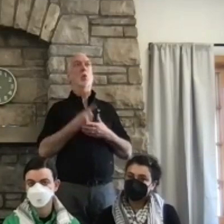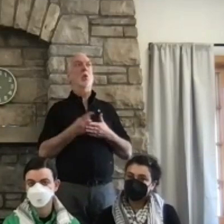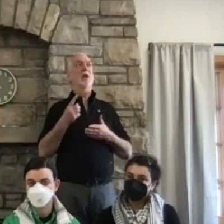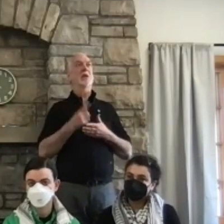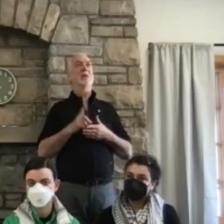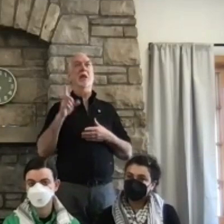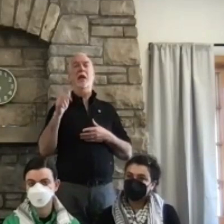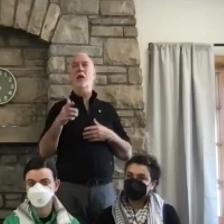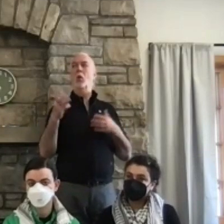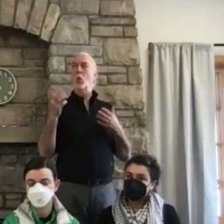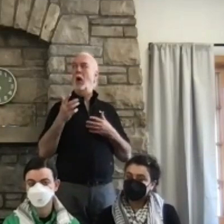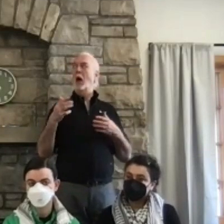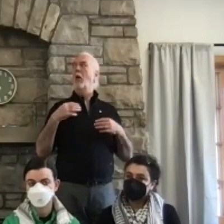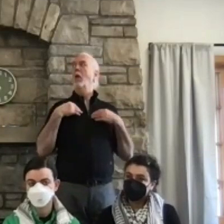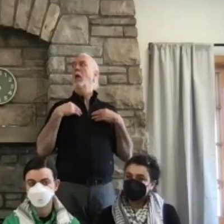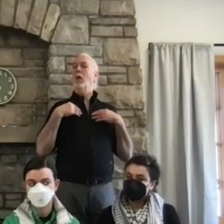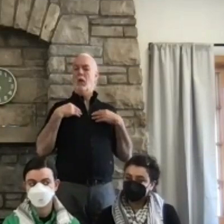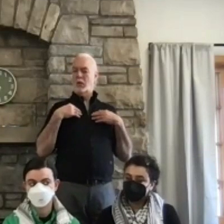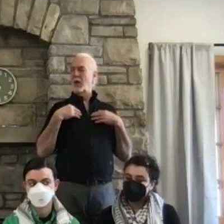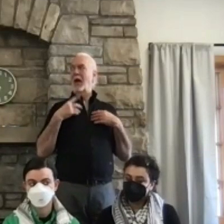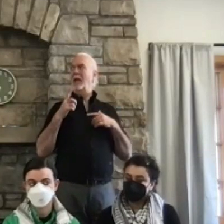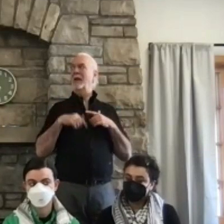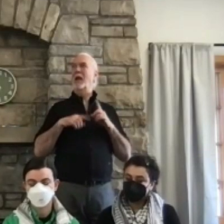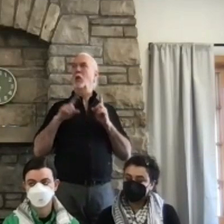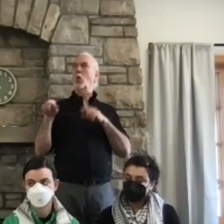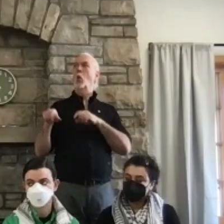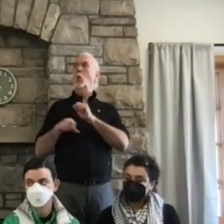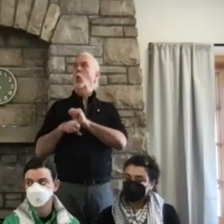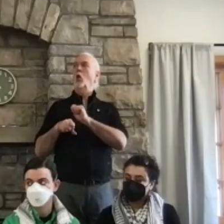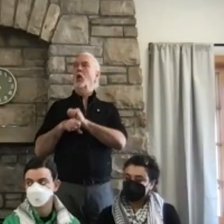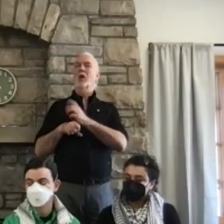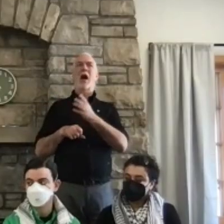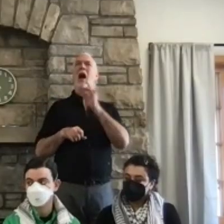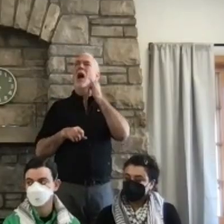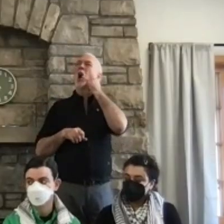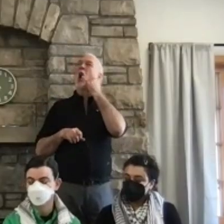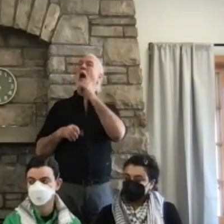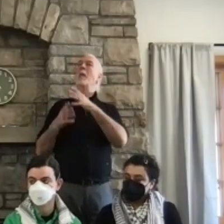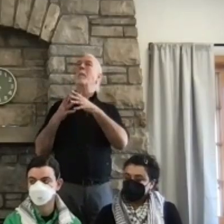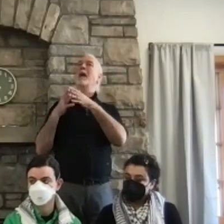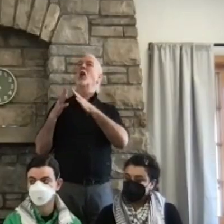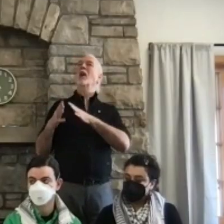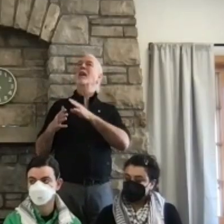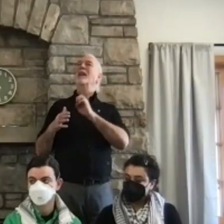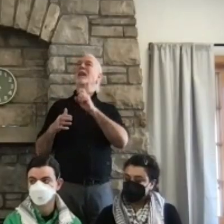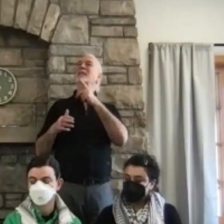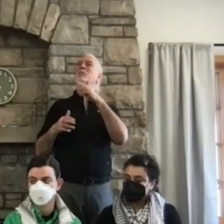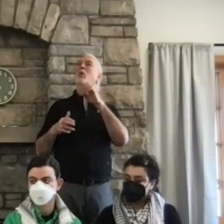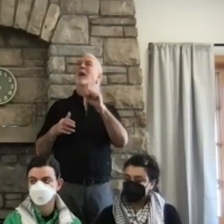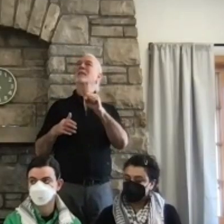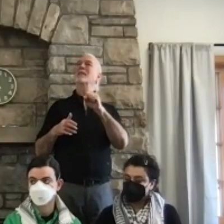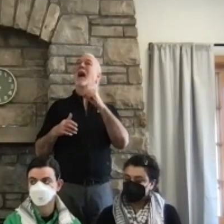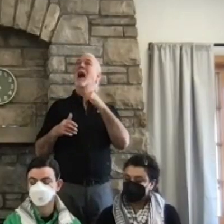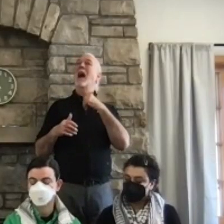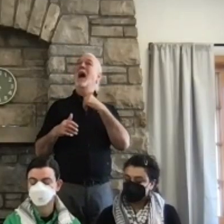work being able to make these payments, but I had some GoFundMe, and I called American Express and I said, hey, I have some GoFundMe, but I can't pay the whole